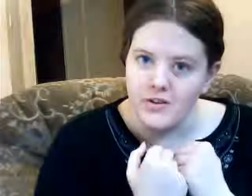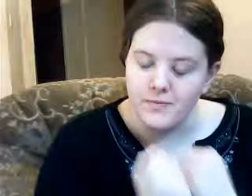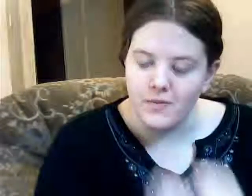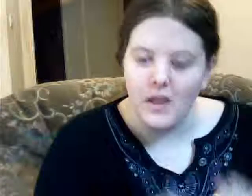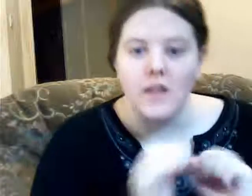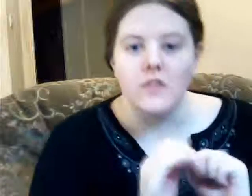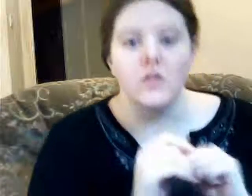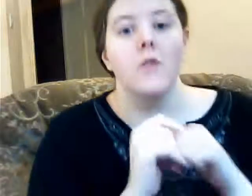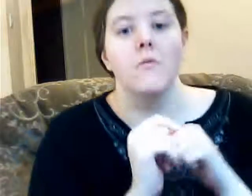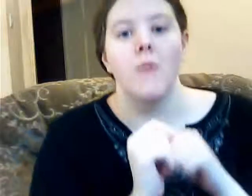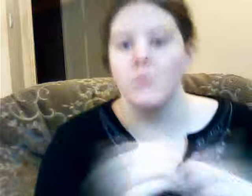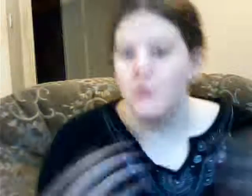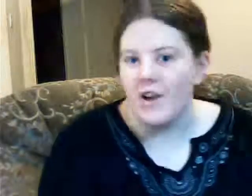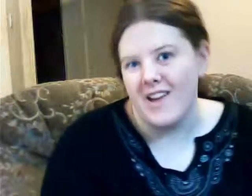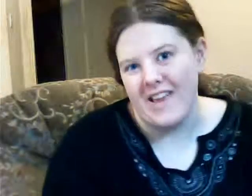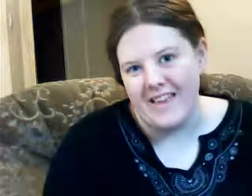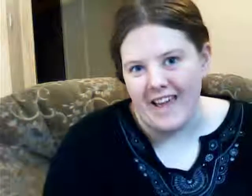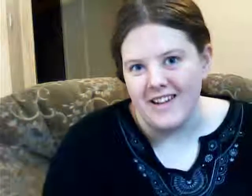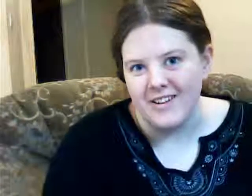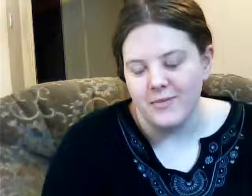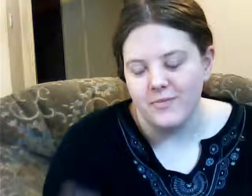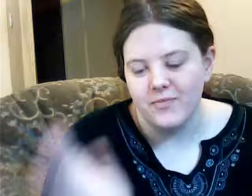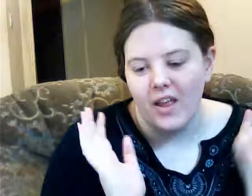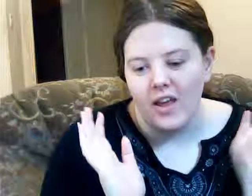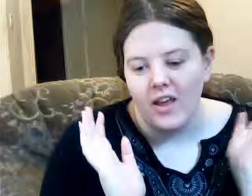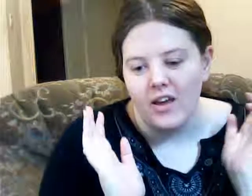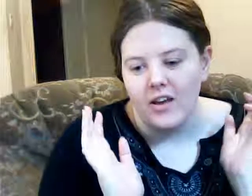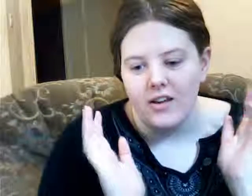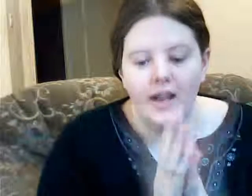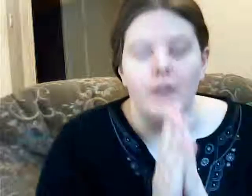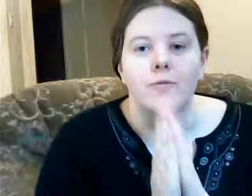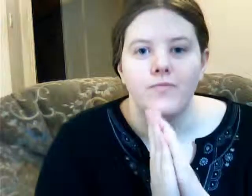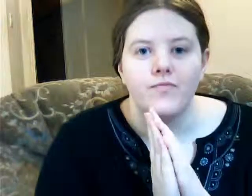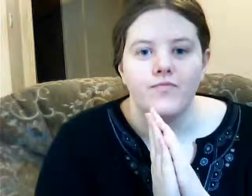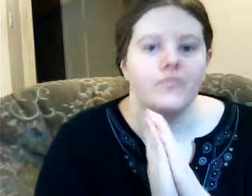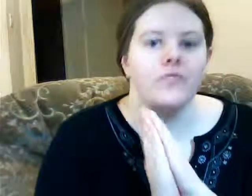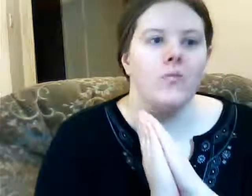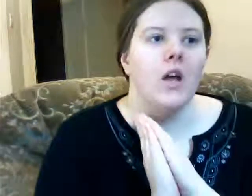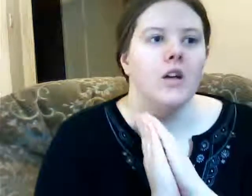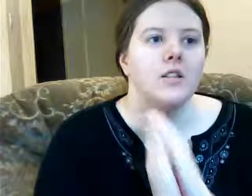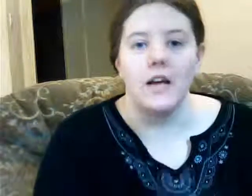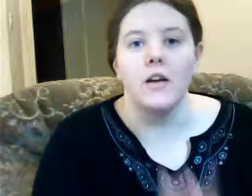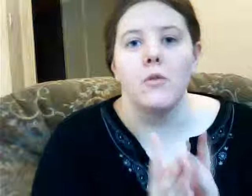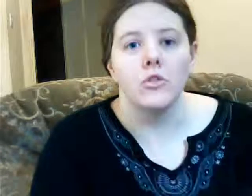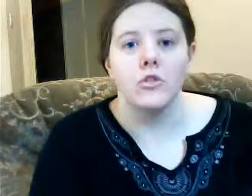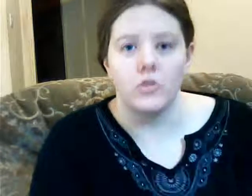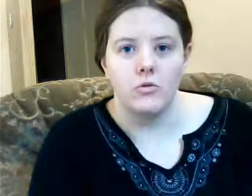so i'm trying again now today i want to talk